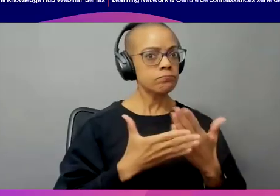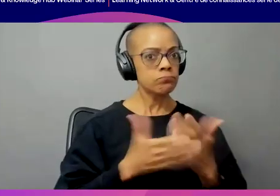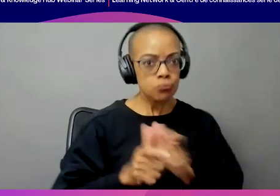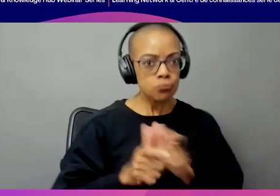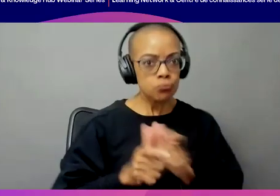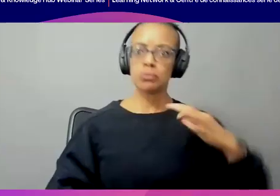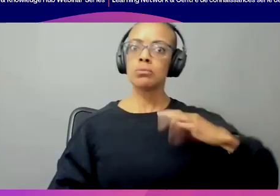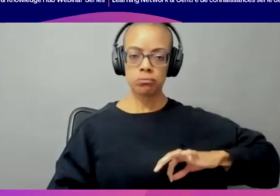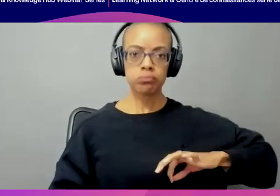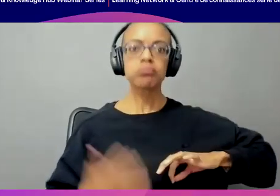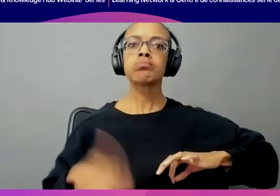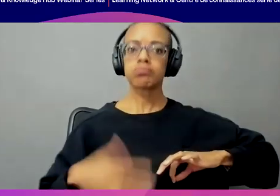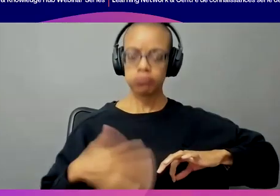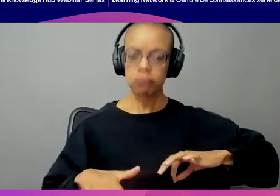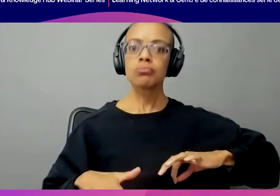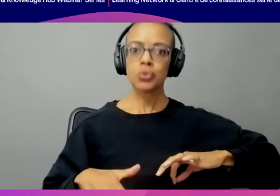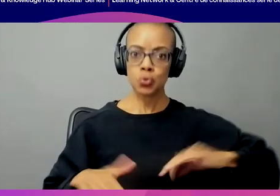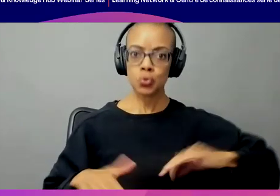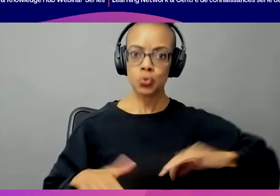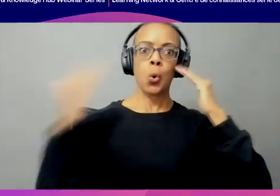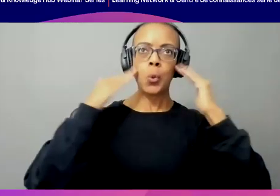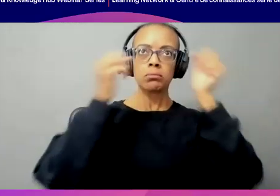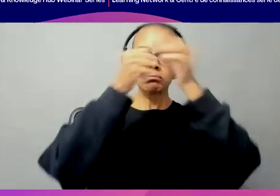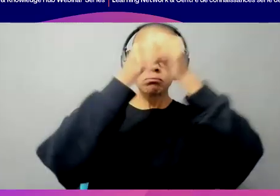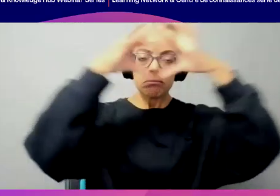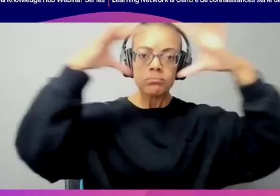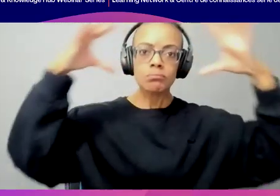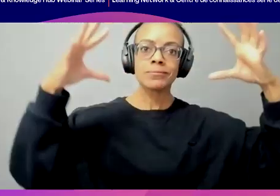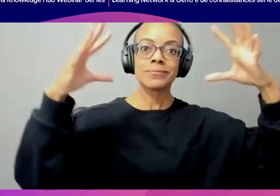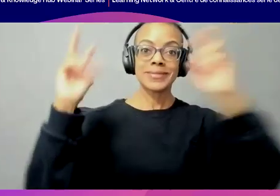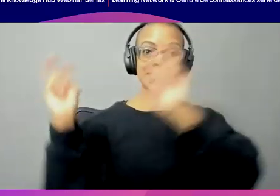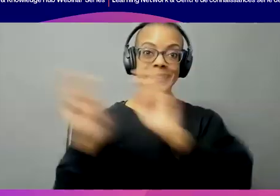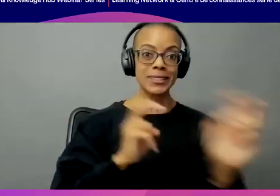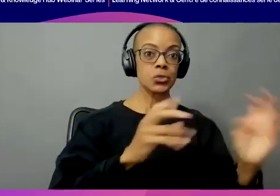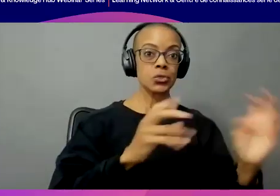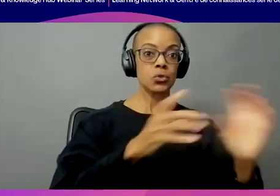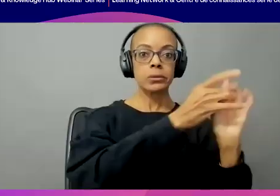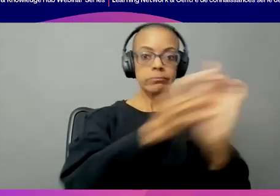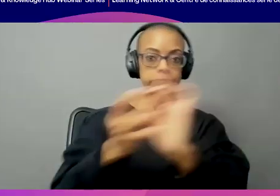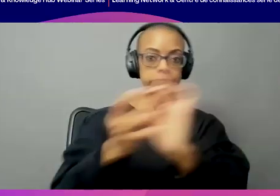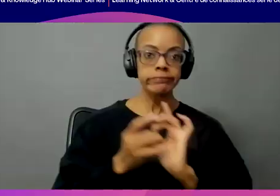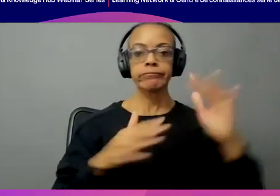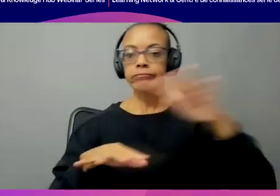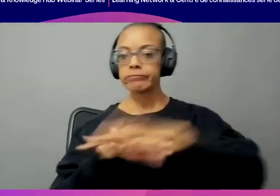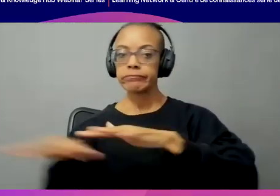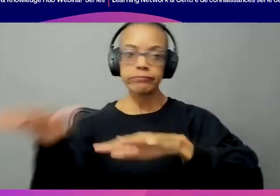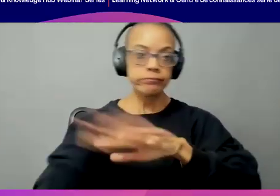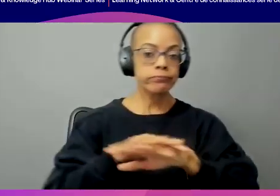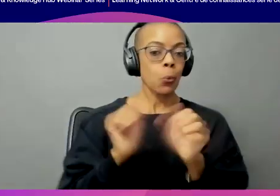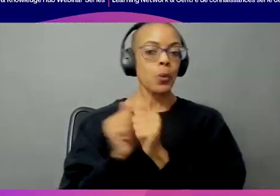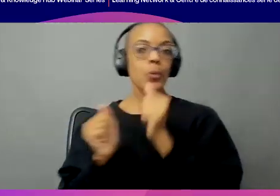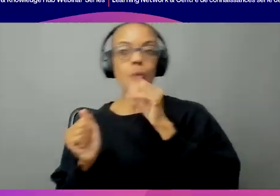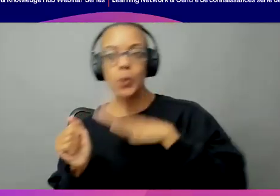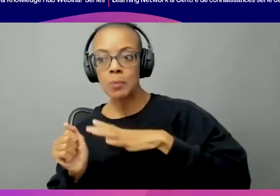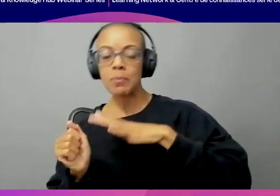are finding to really raise awareness about how these issues interact with women, for women, within